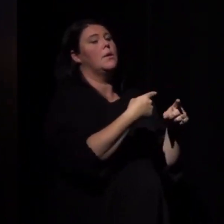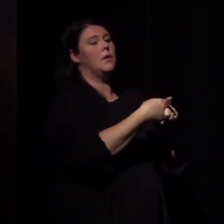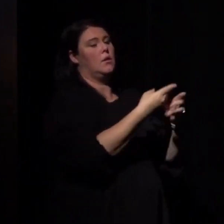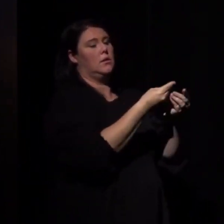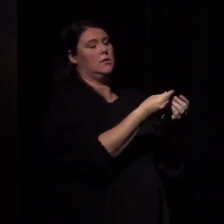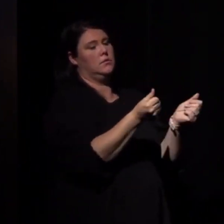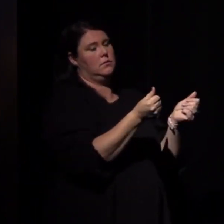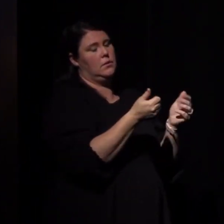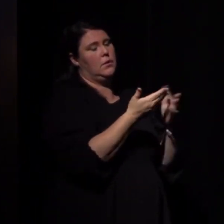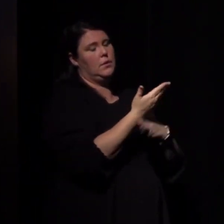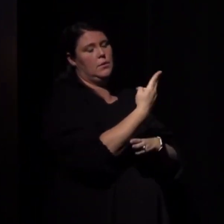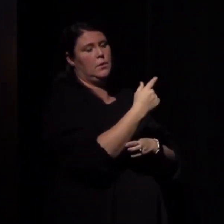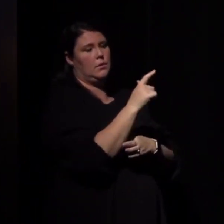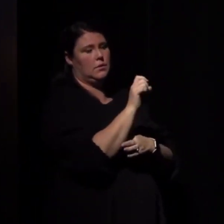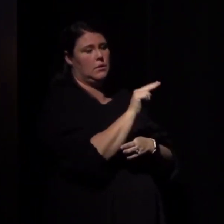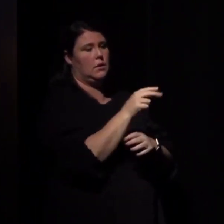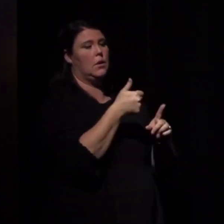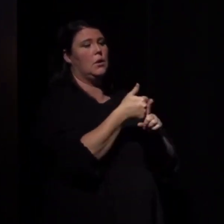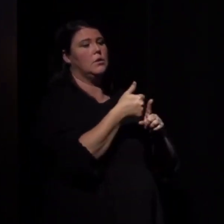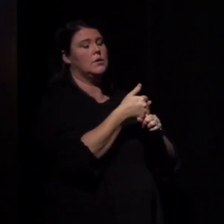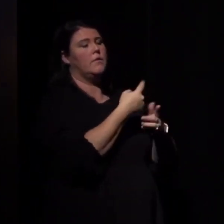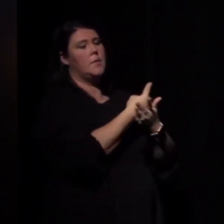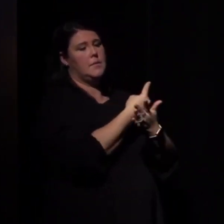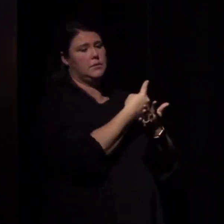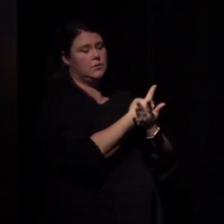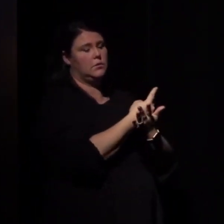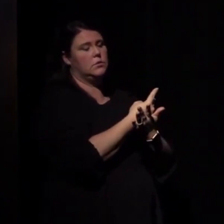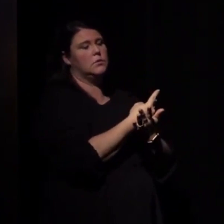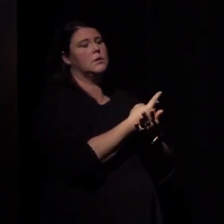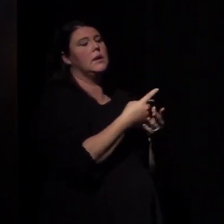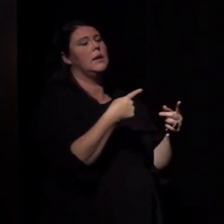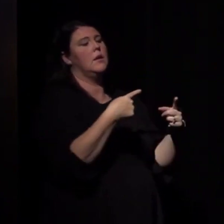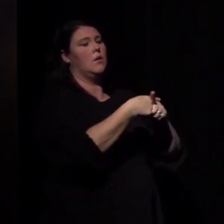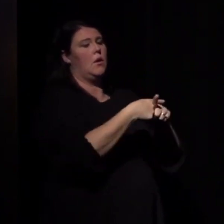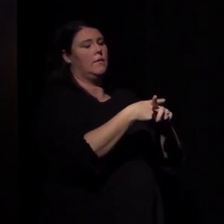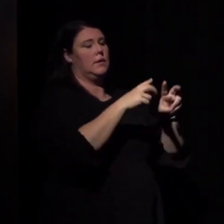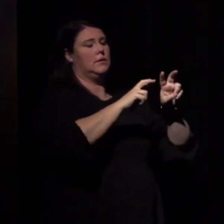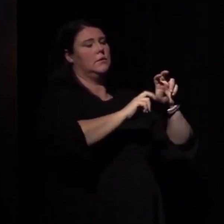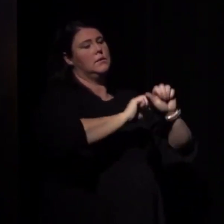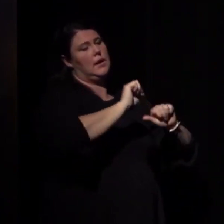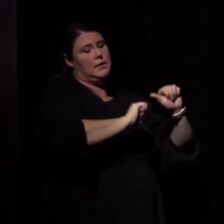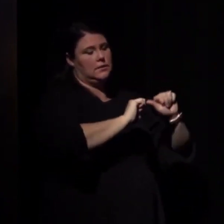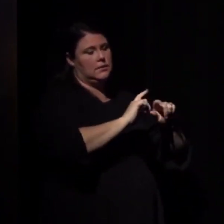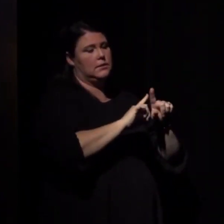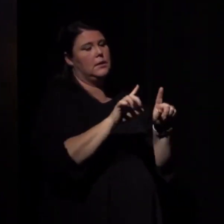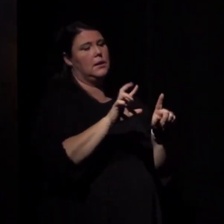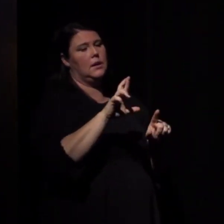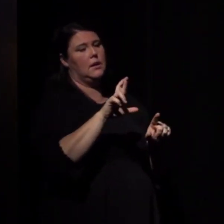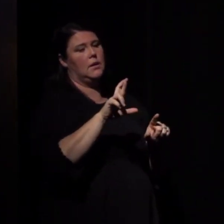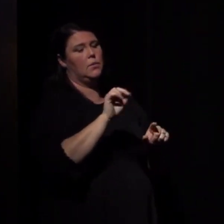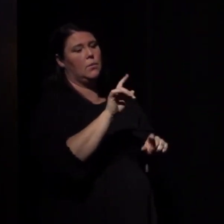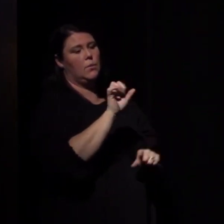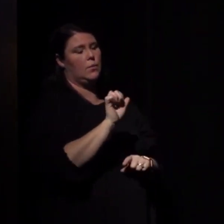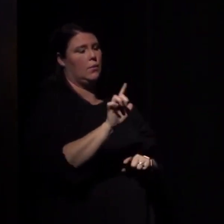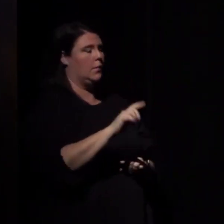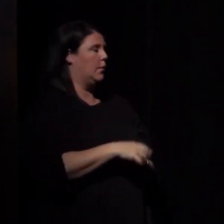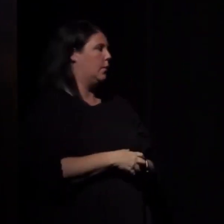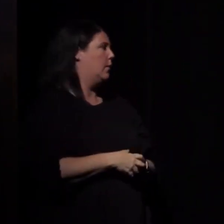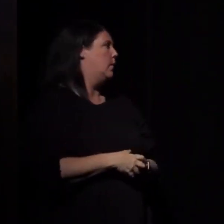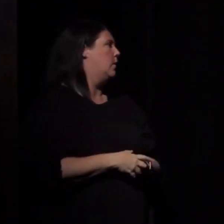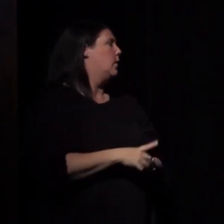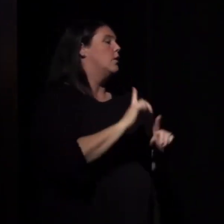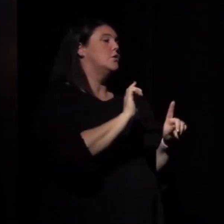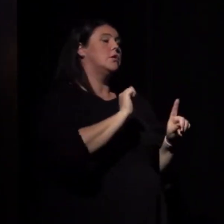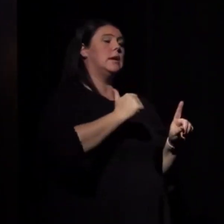Halton. Lena has a master's in conflict analysis and management for royal roles, achieved her